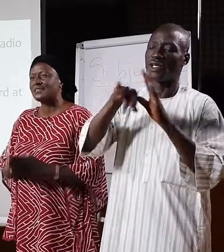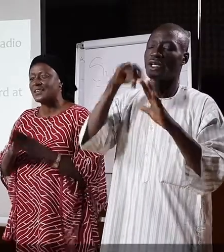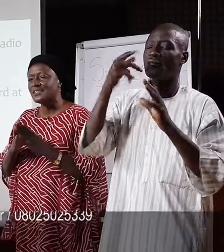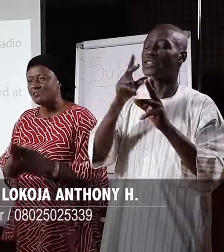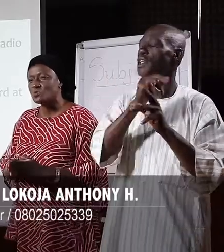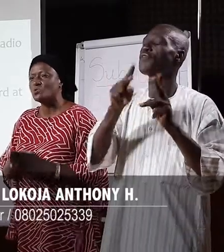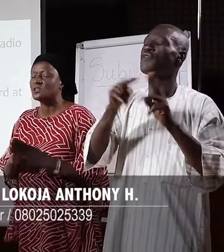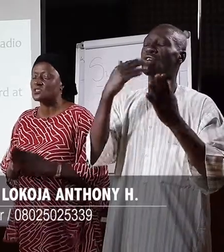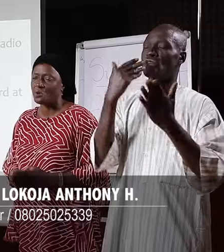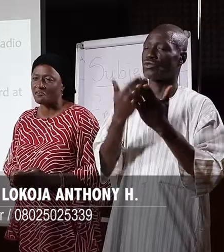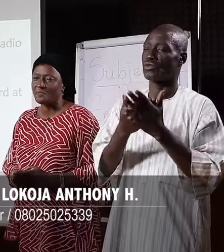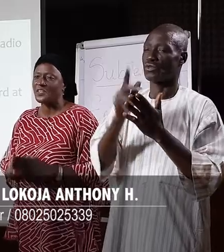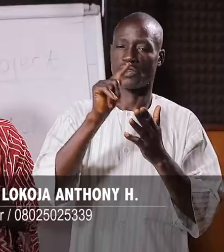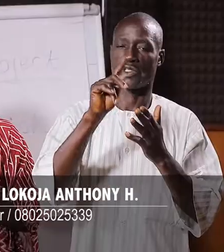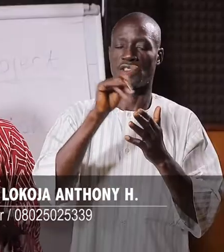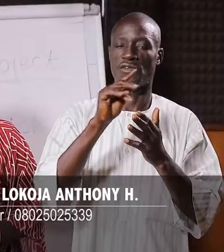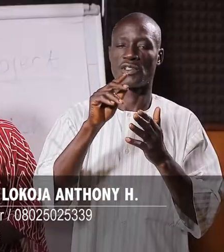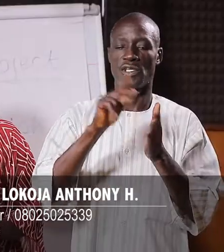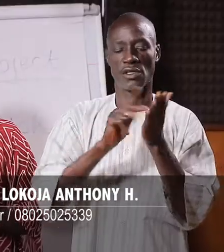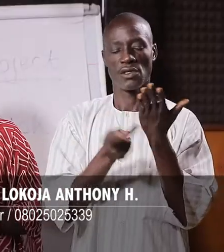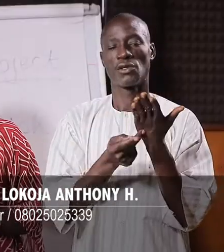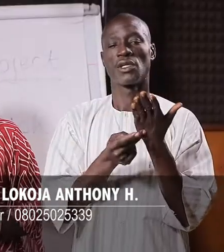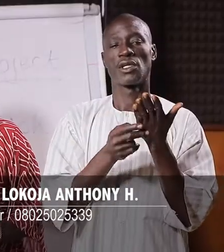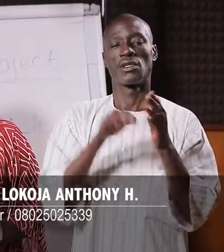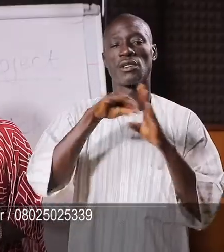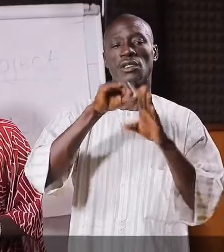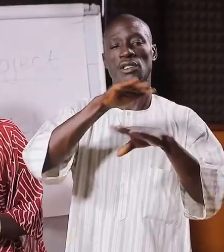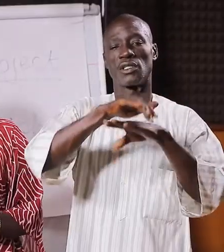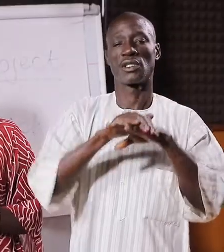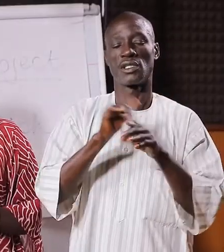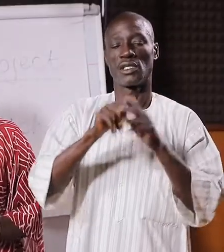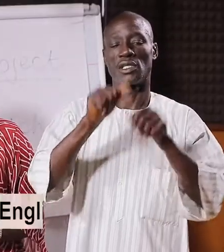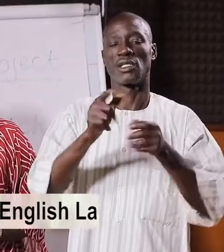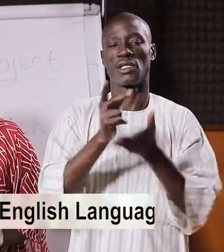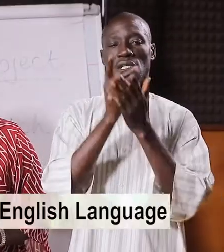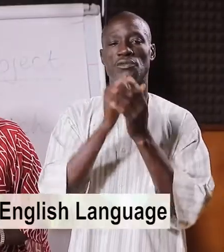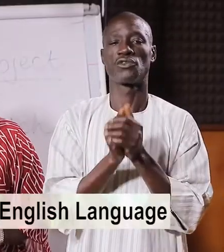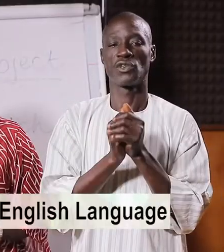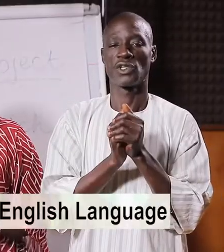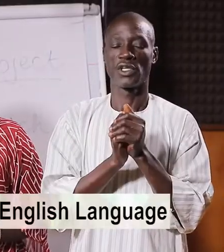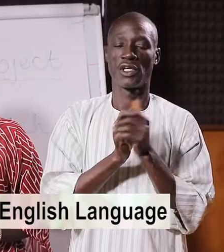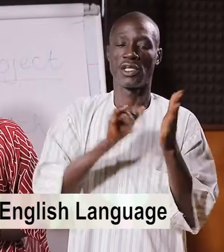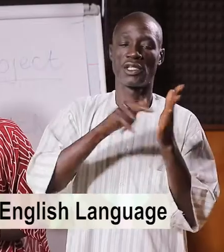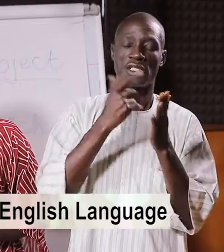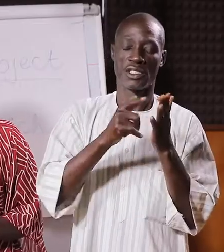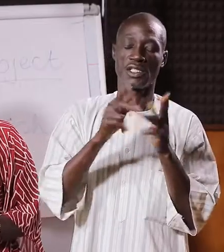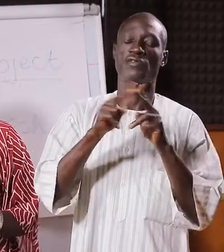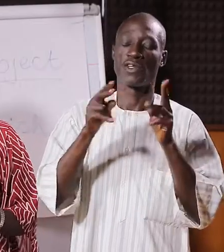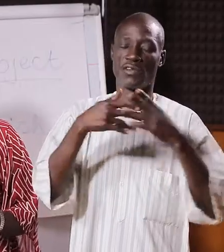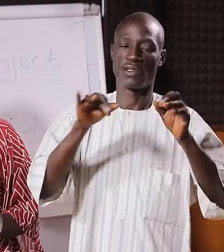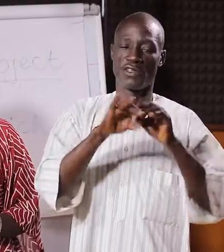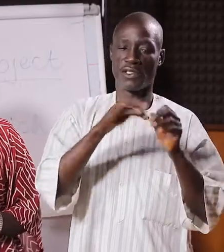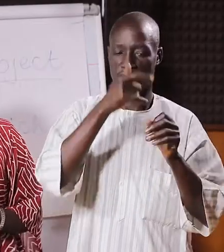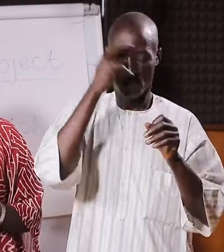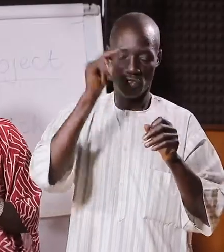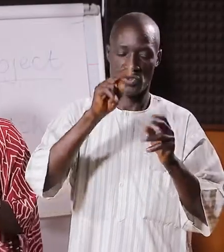channel that gives you the stuff. So pay attention to programs that are done in English. Why is it so? Because